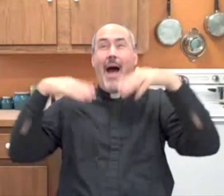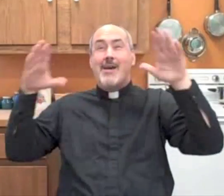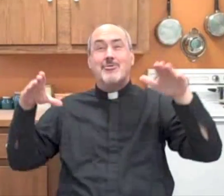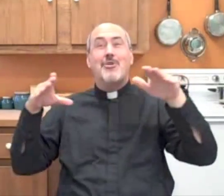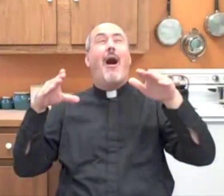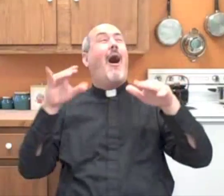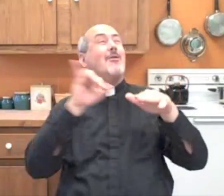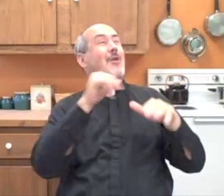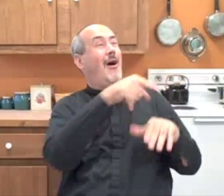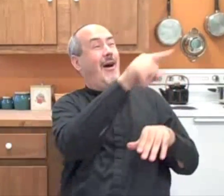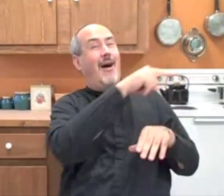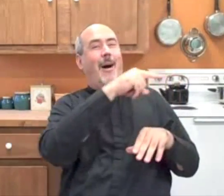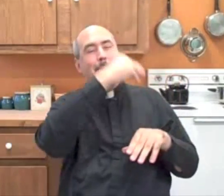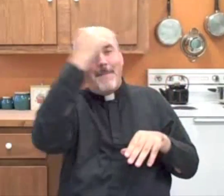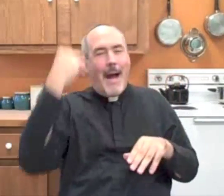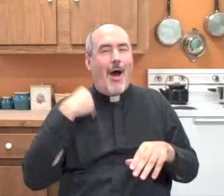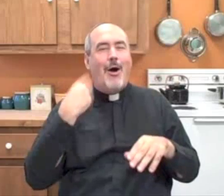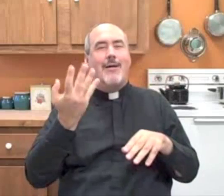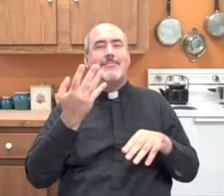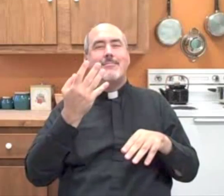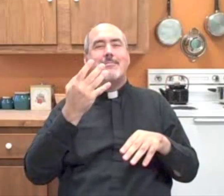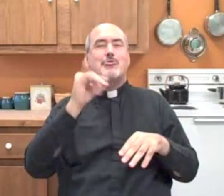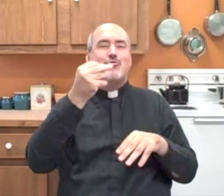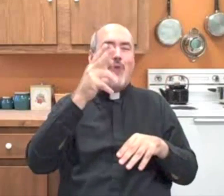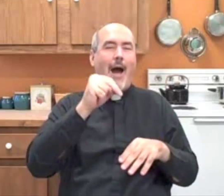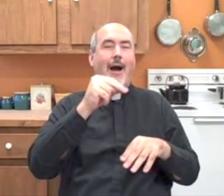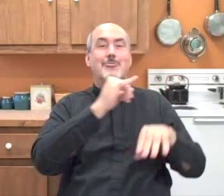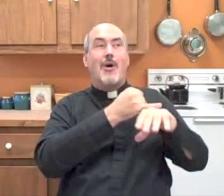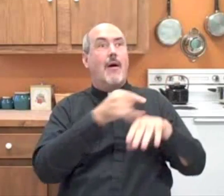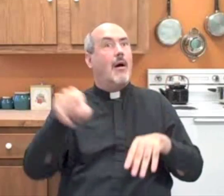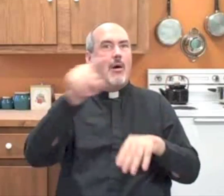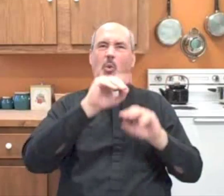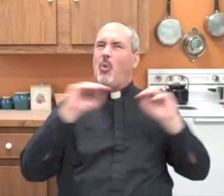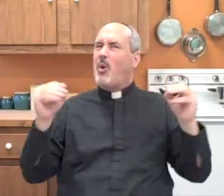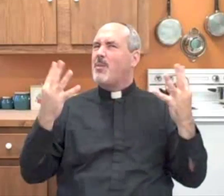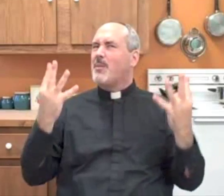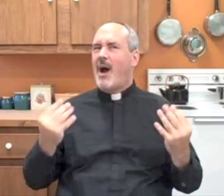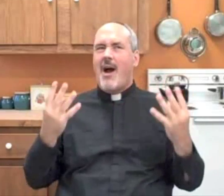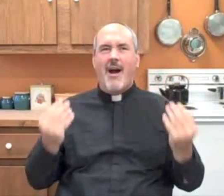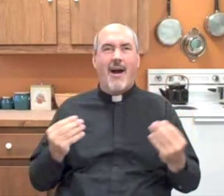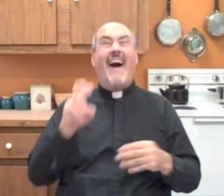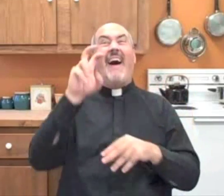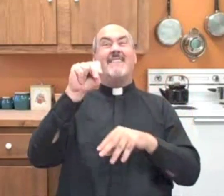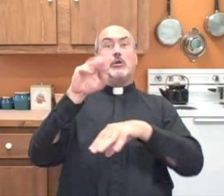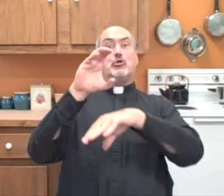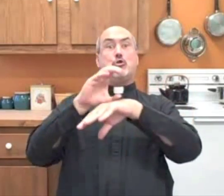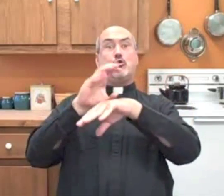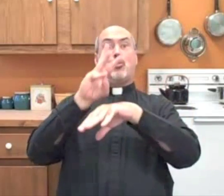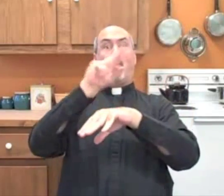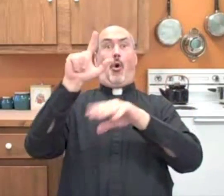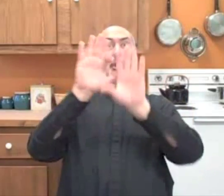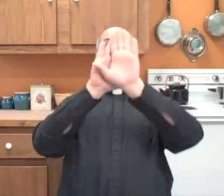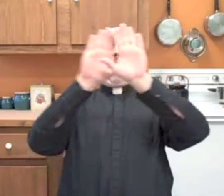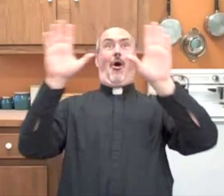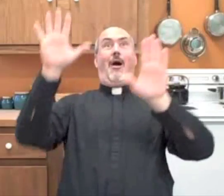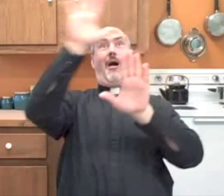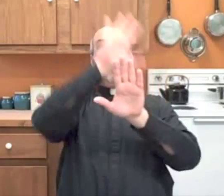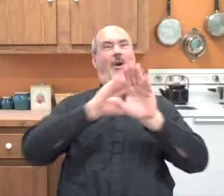was that the apparition, the altar, the crucifix, Mary, John, Joseph, they were